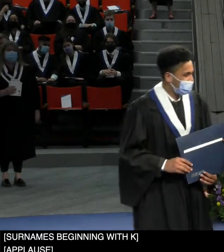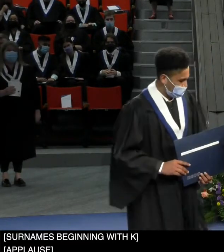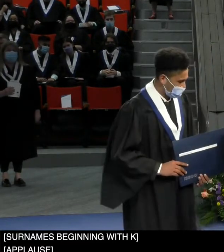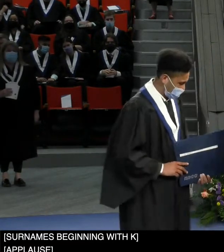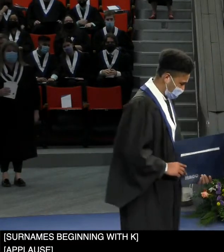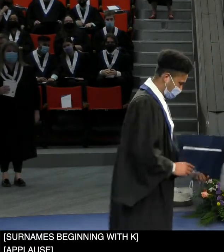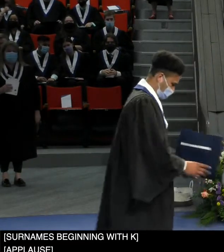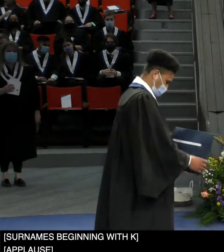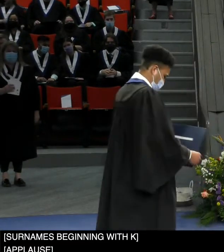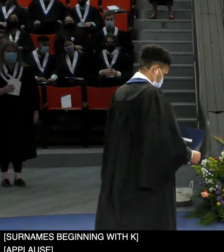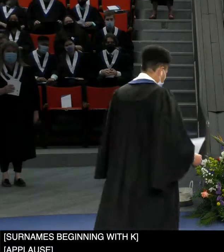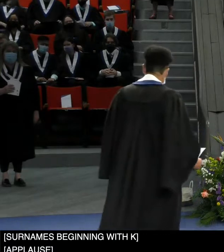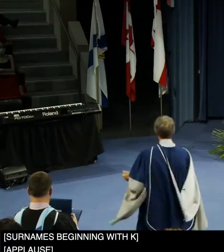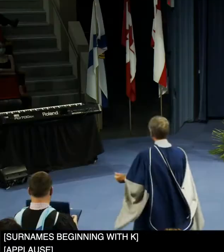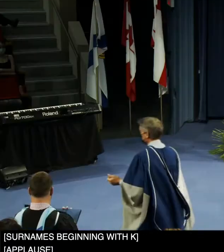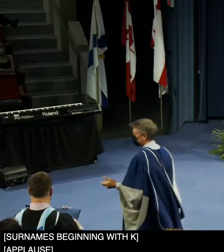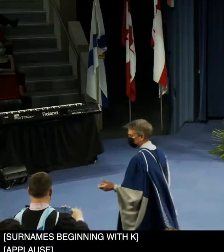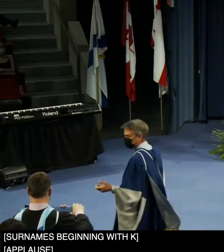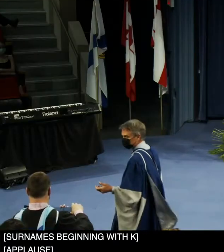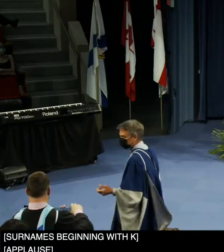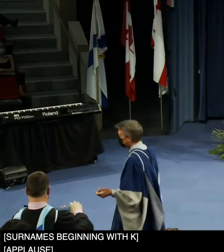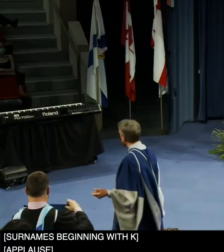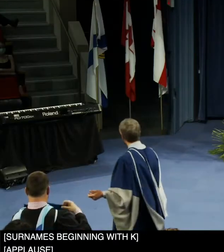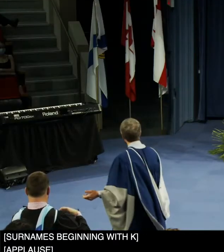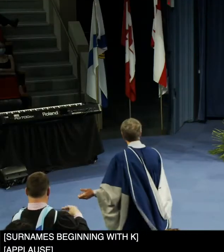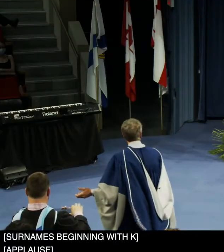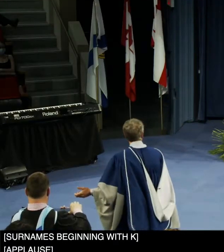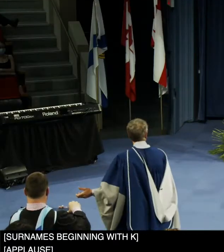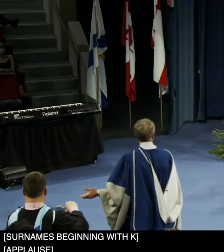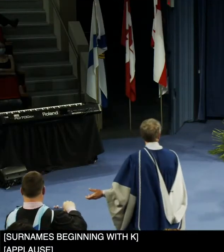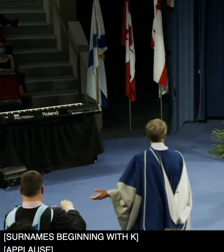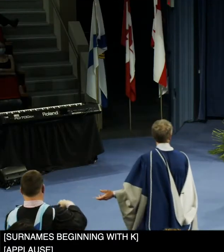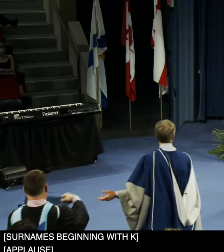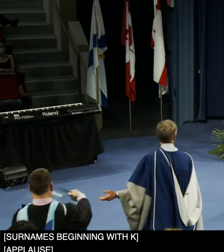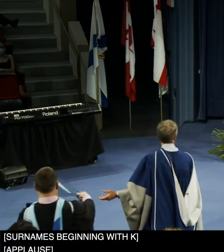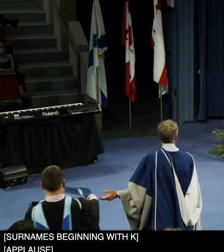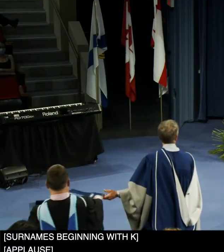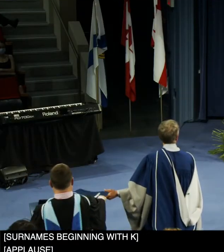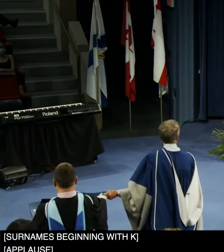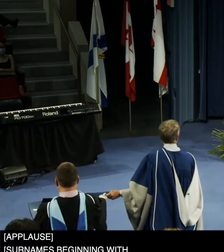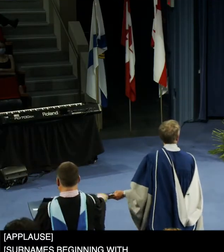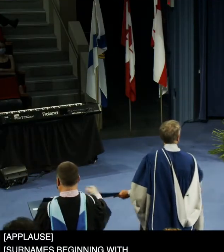Mr. President, the graduates for the Diploma in American Sign Language English Interpretation.